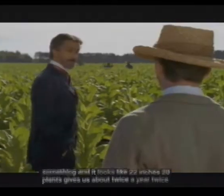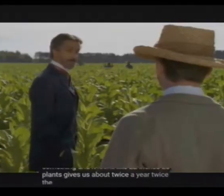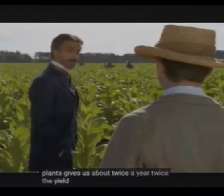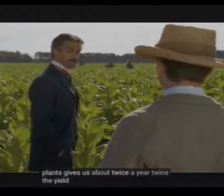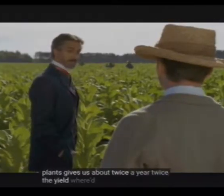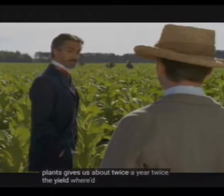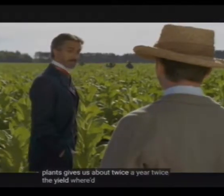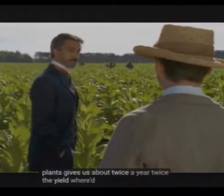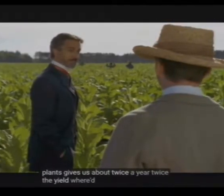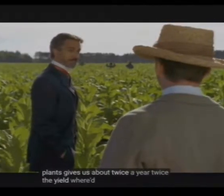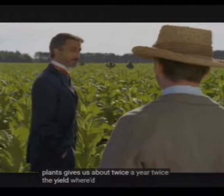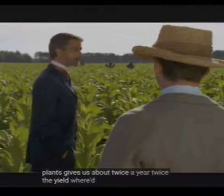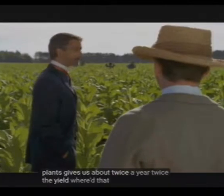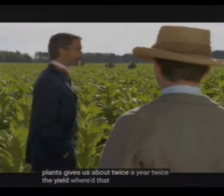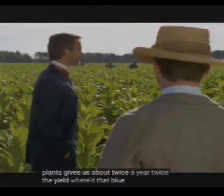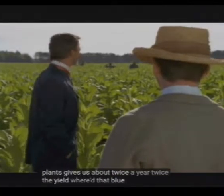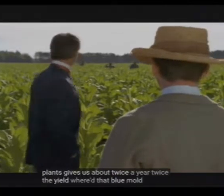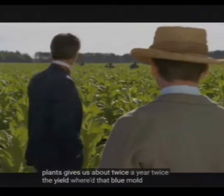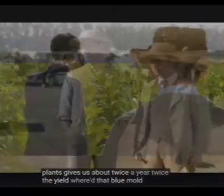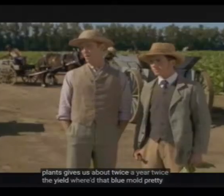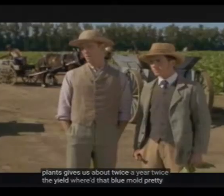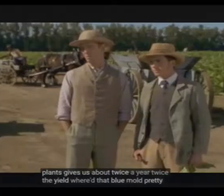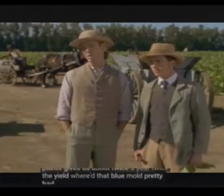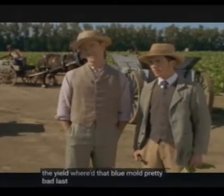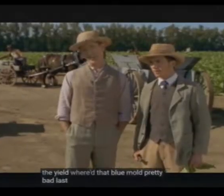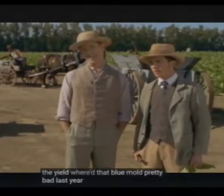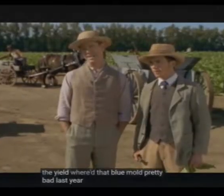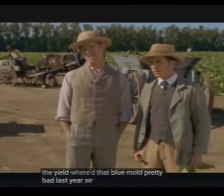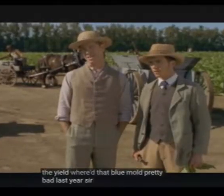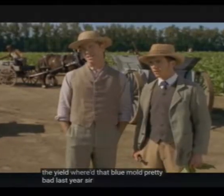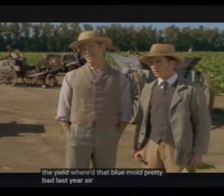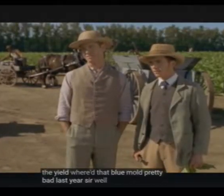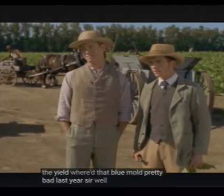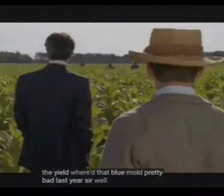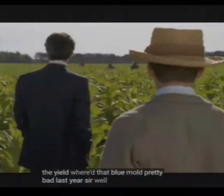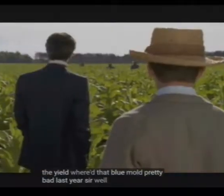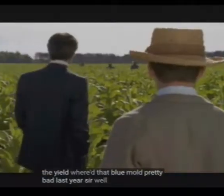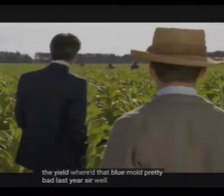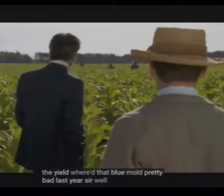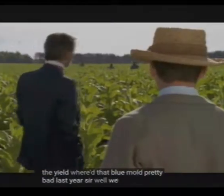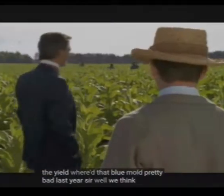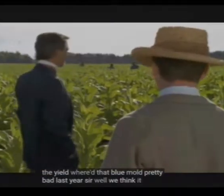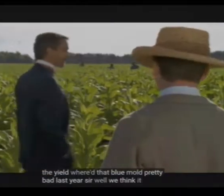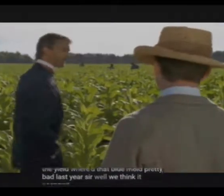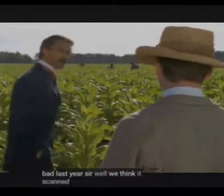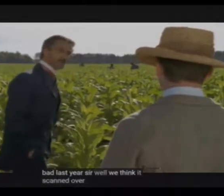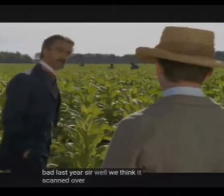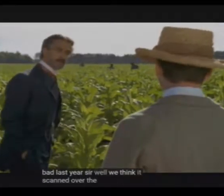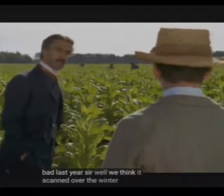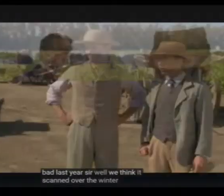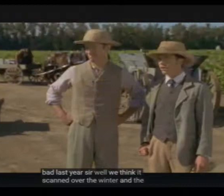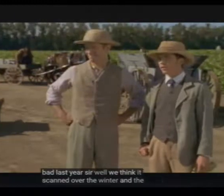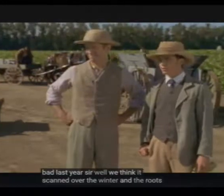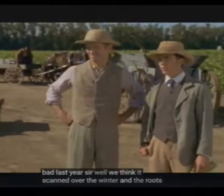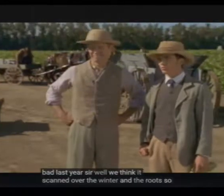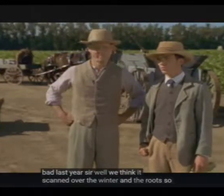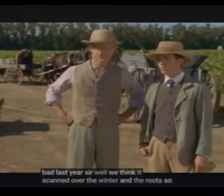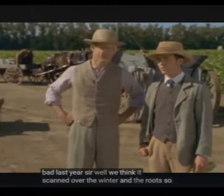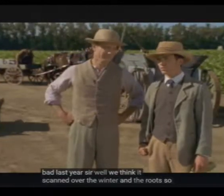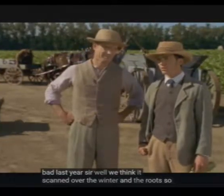the yield. We had that blue mold pretty bad last year, sir. Well, we think it's carrying over the winter and the roots. So